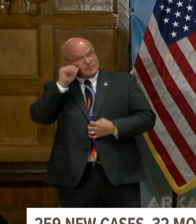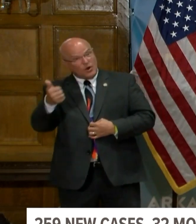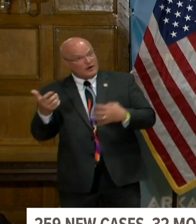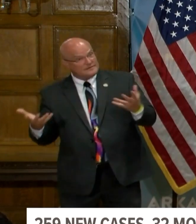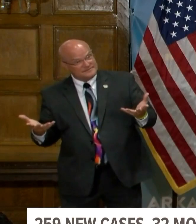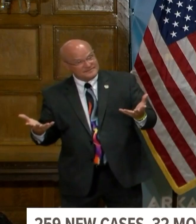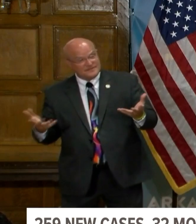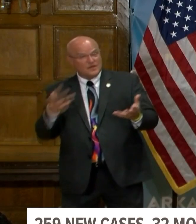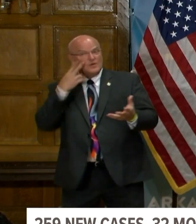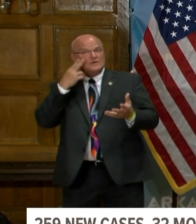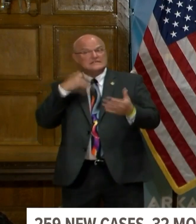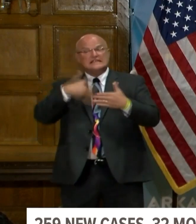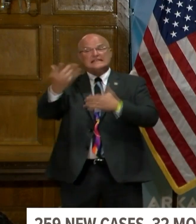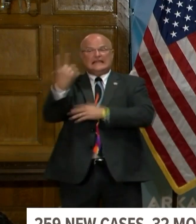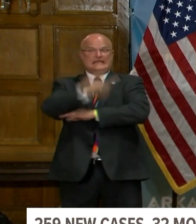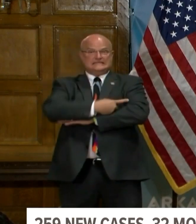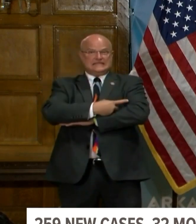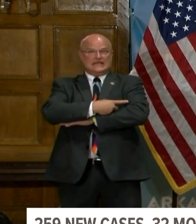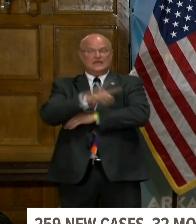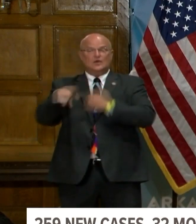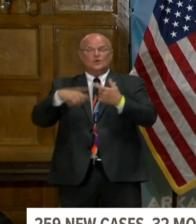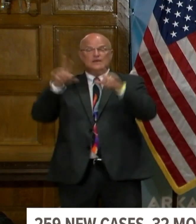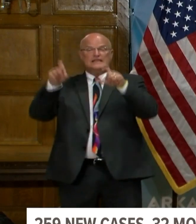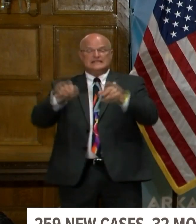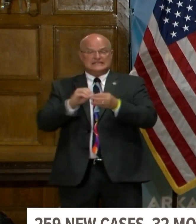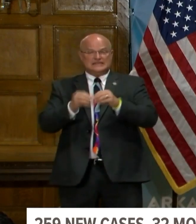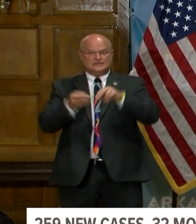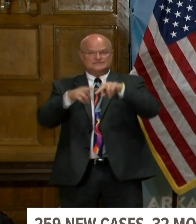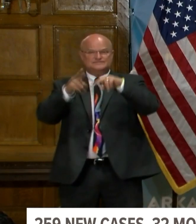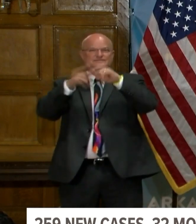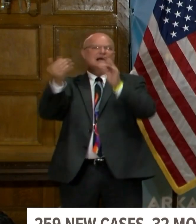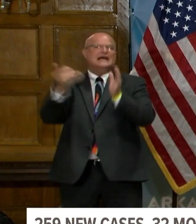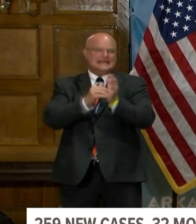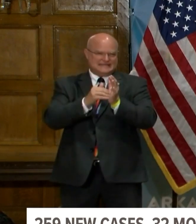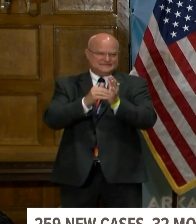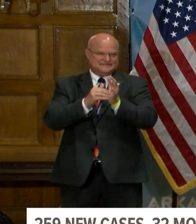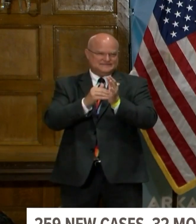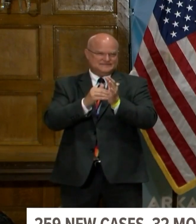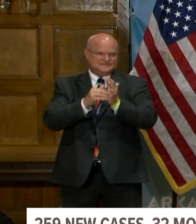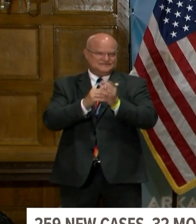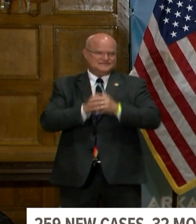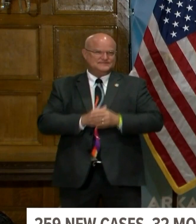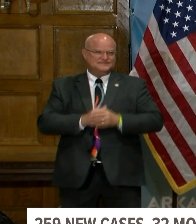tomorrow, and we'll see the next day when our testing numbers go up again.